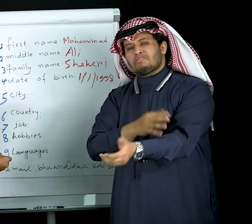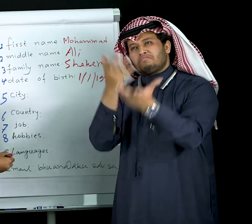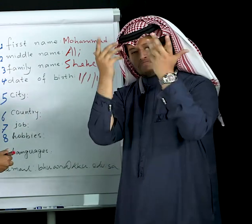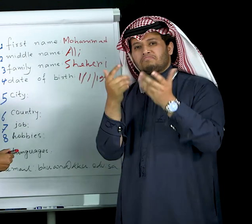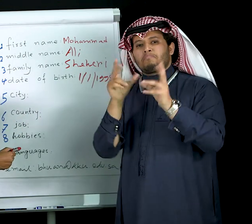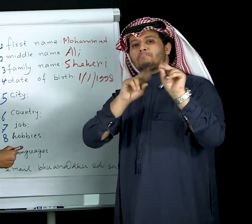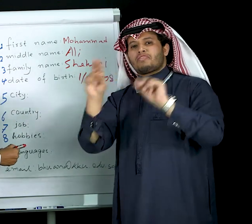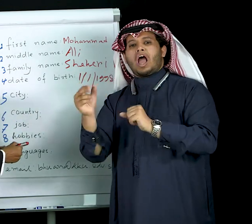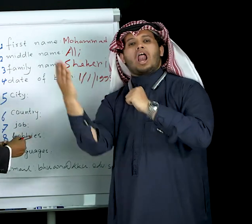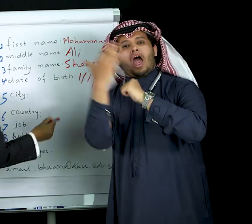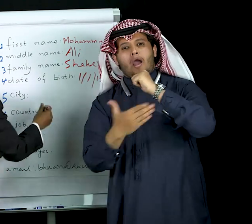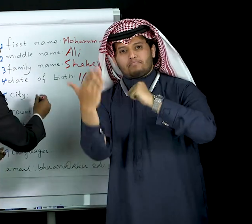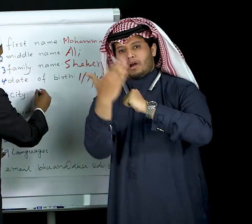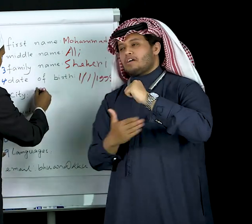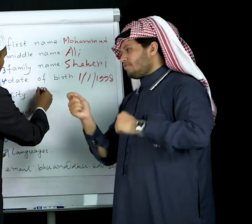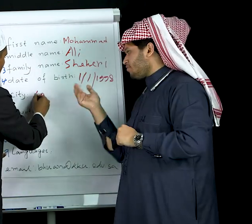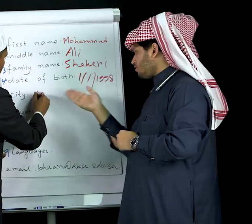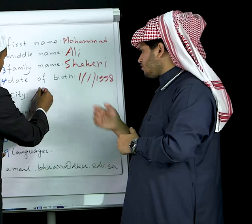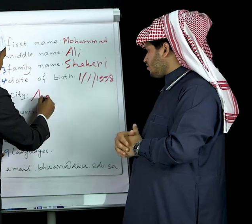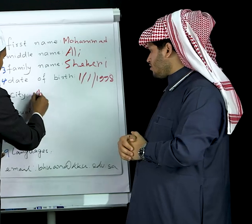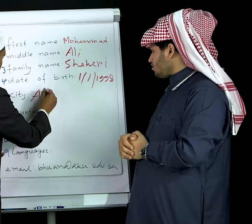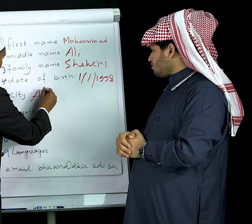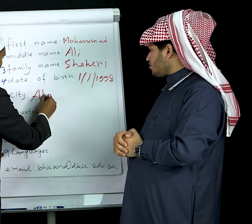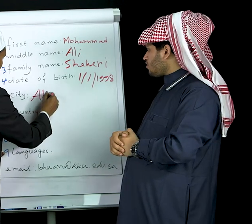Abha. So I will write here Abha.